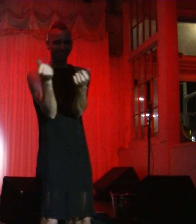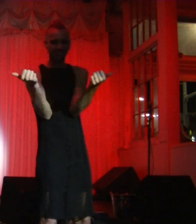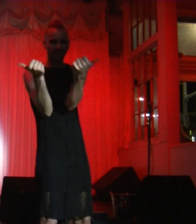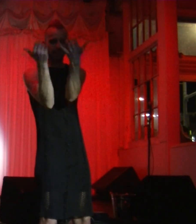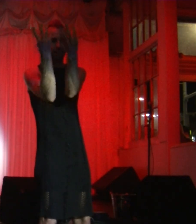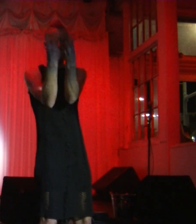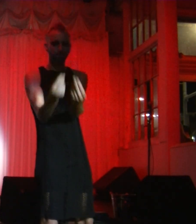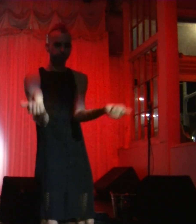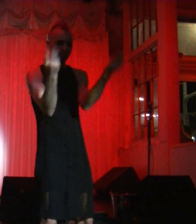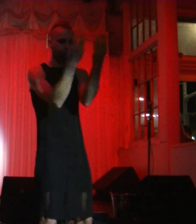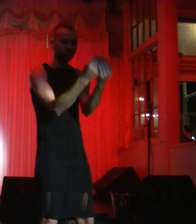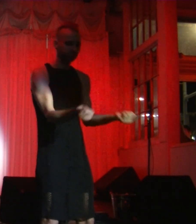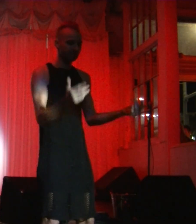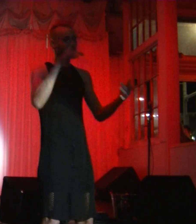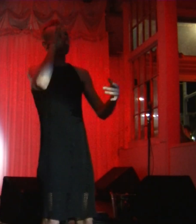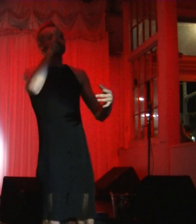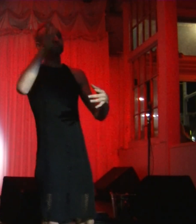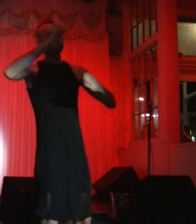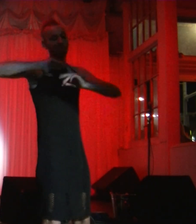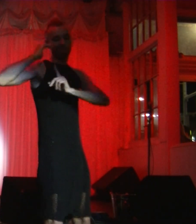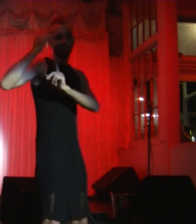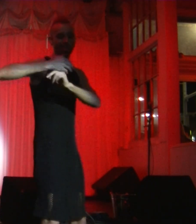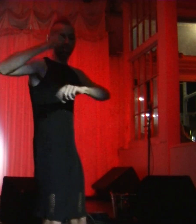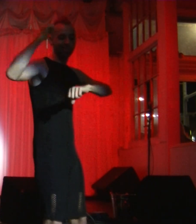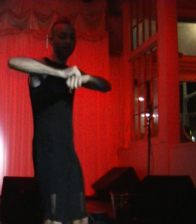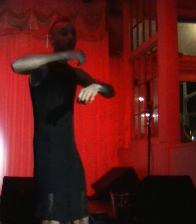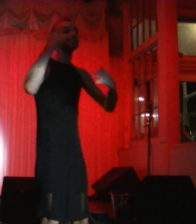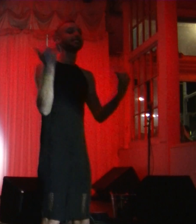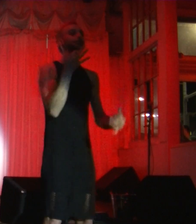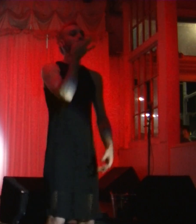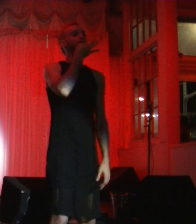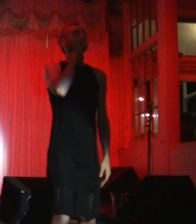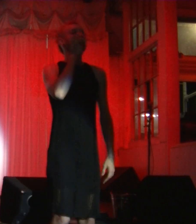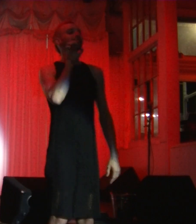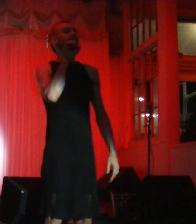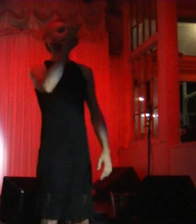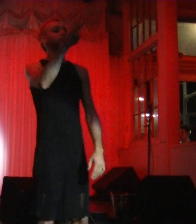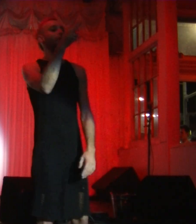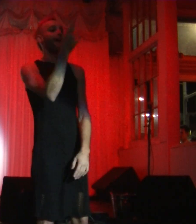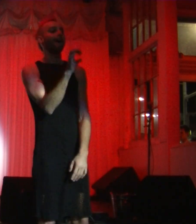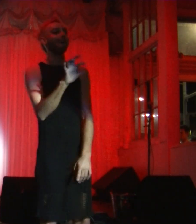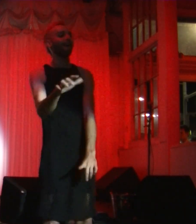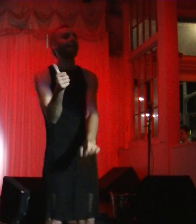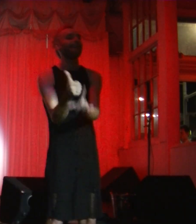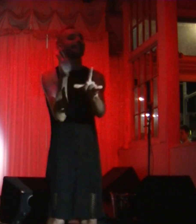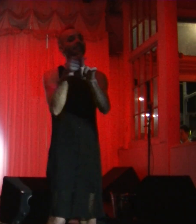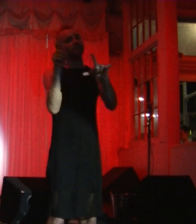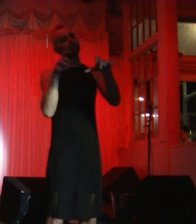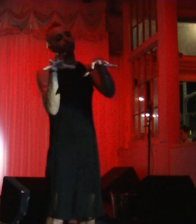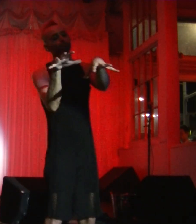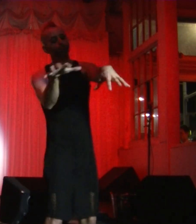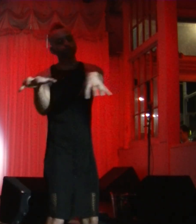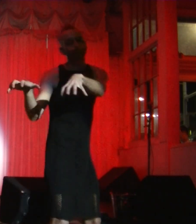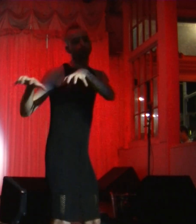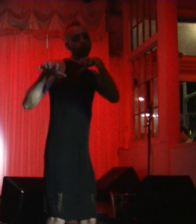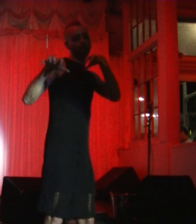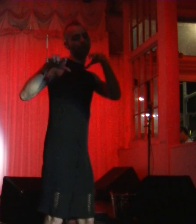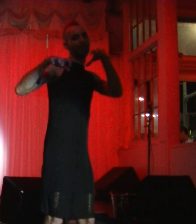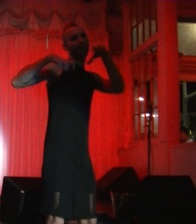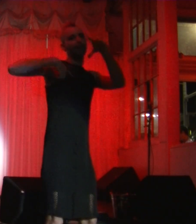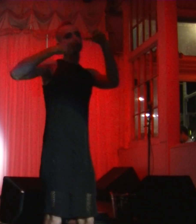Yes, this February hell will have to freeze over and let me rest at Nas X's